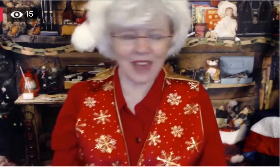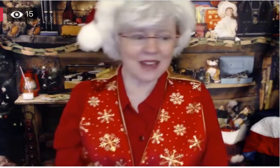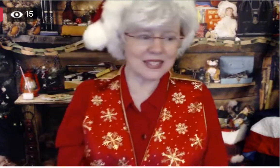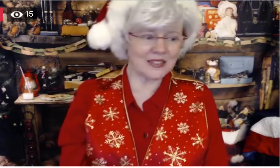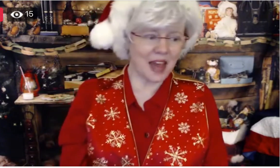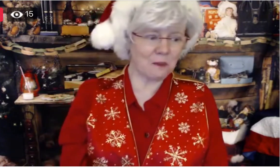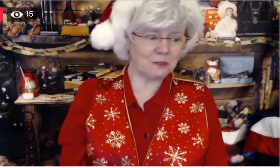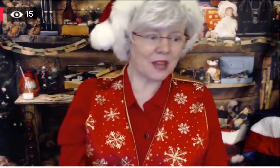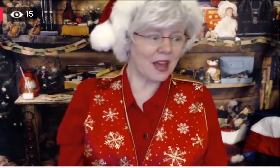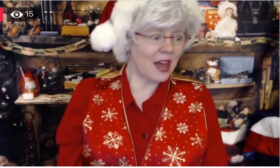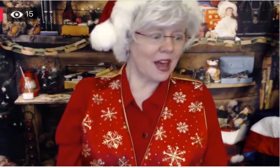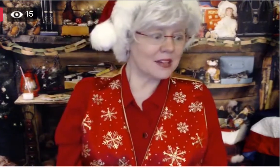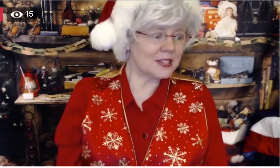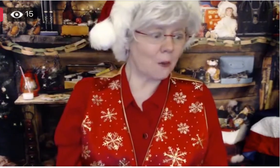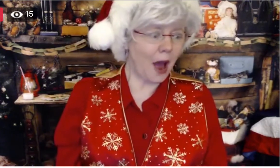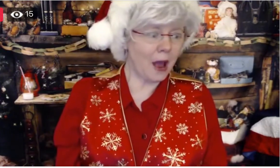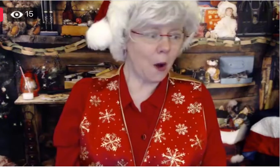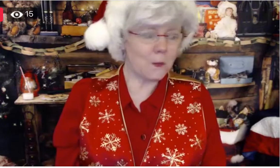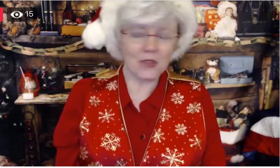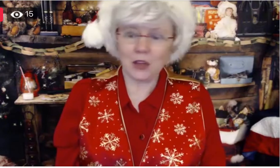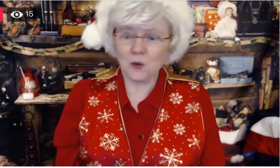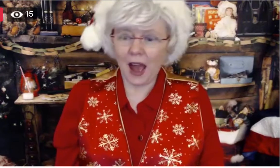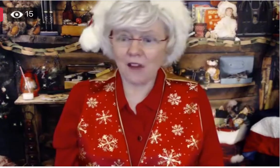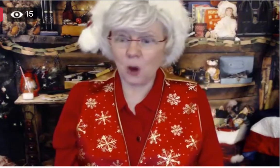that to them. So I hope that you have a